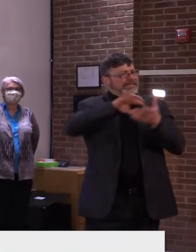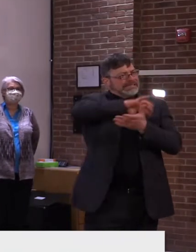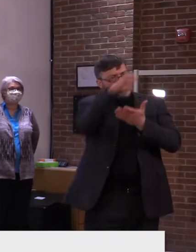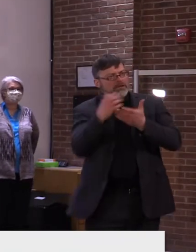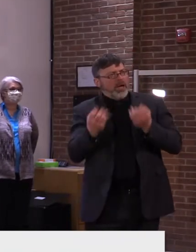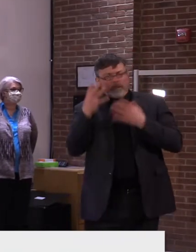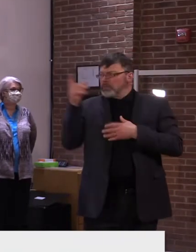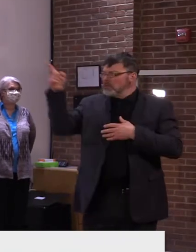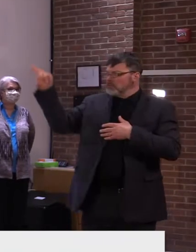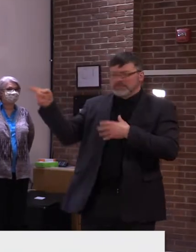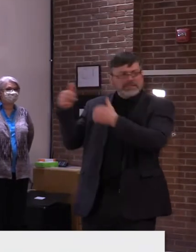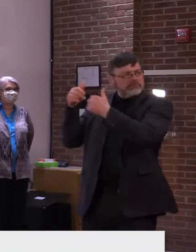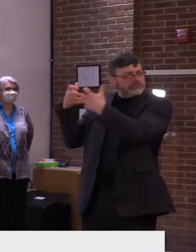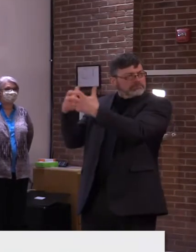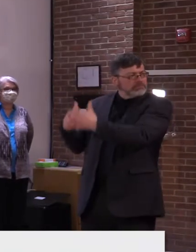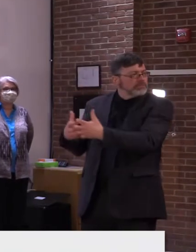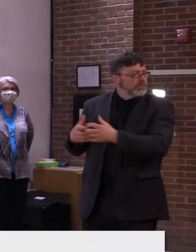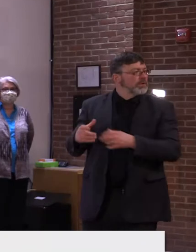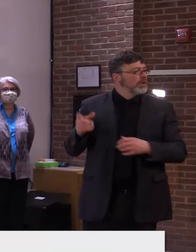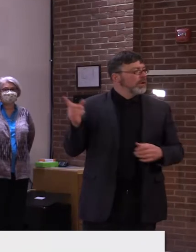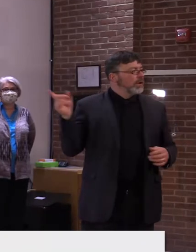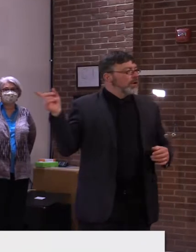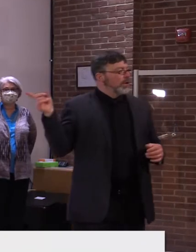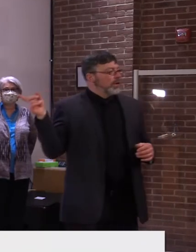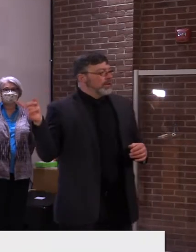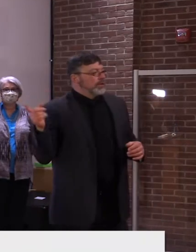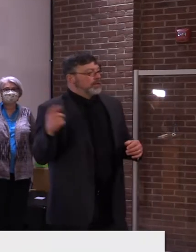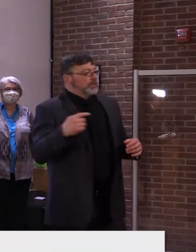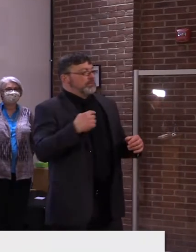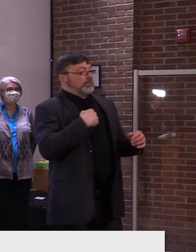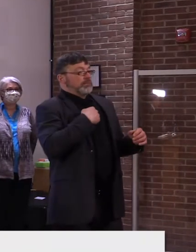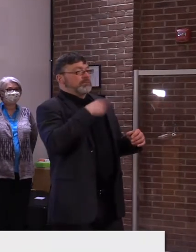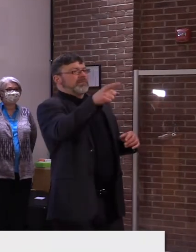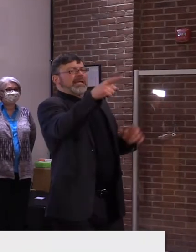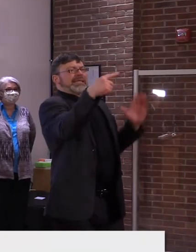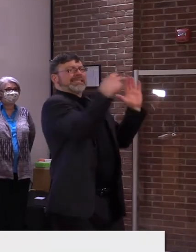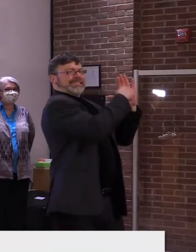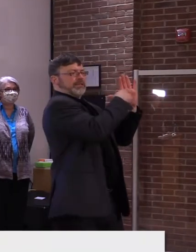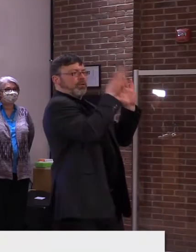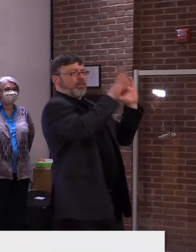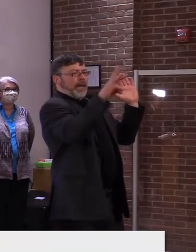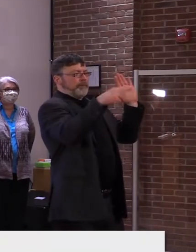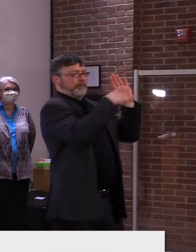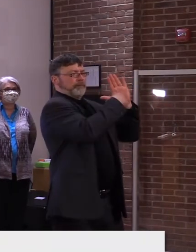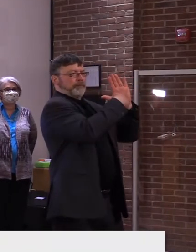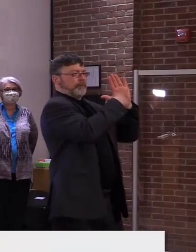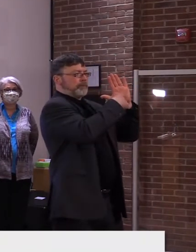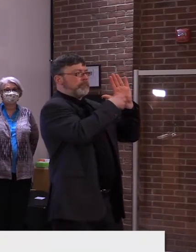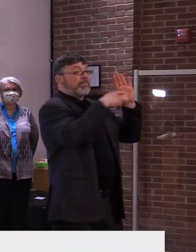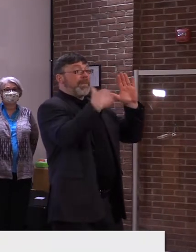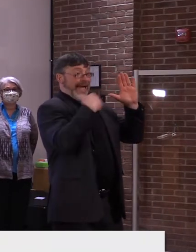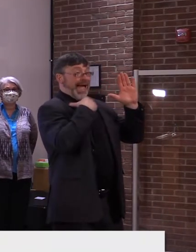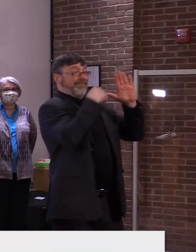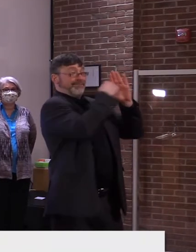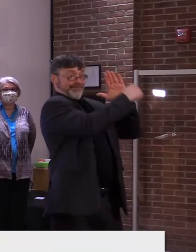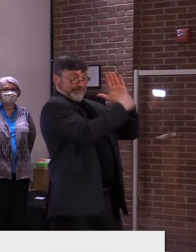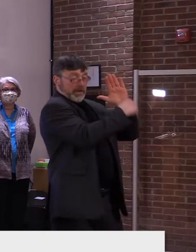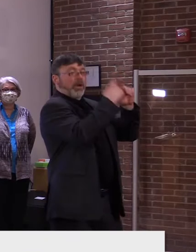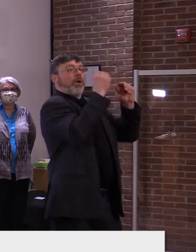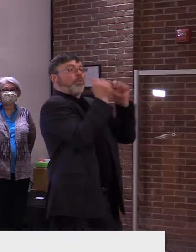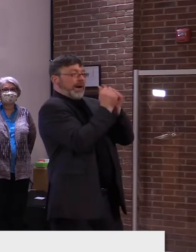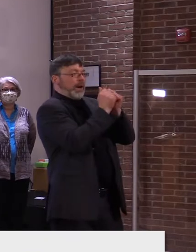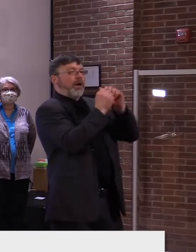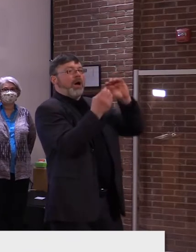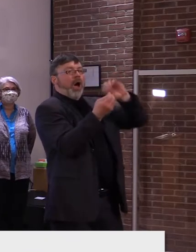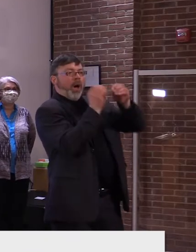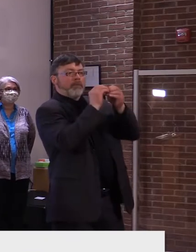do have it on the website, and we can. It'd be easier for you to look there, but it's a.